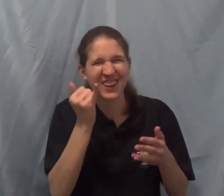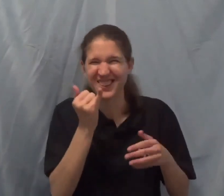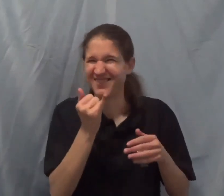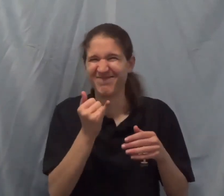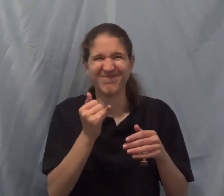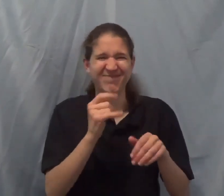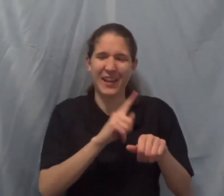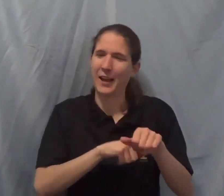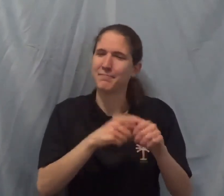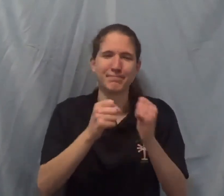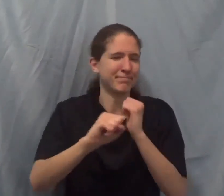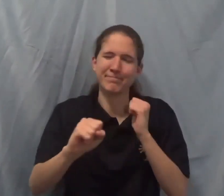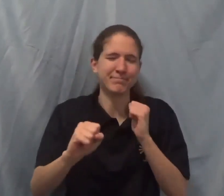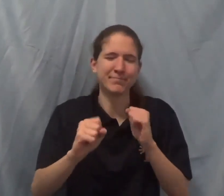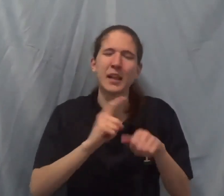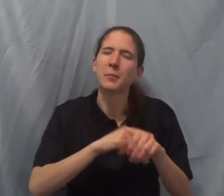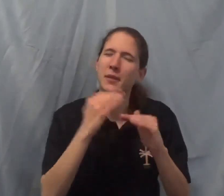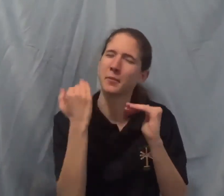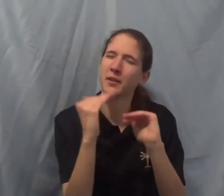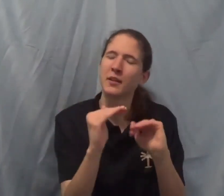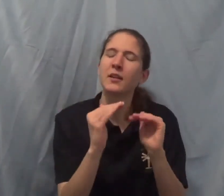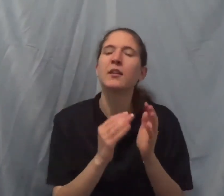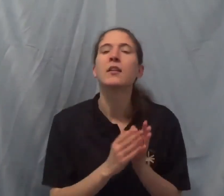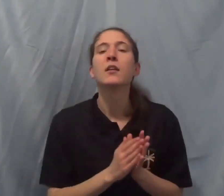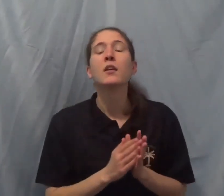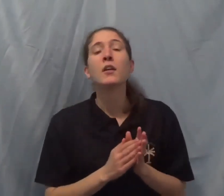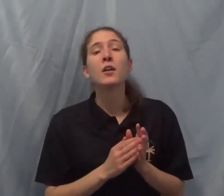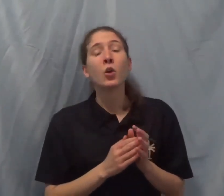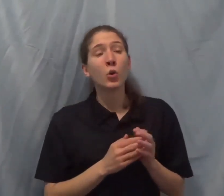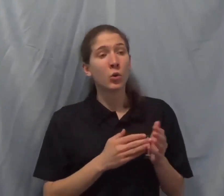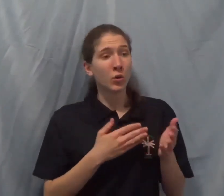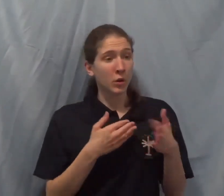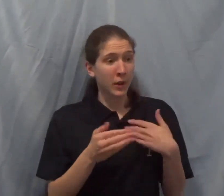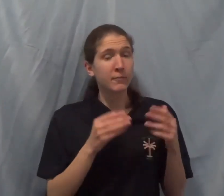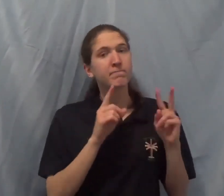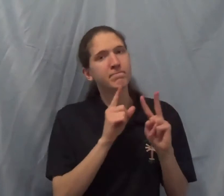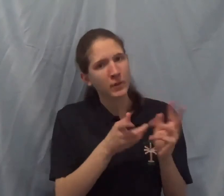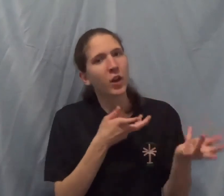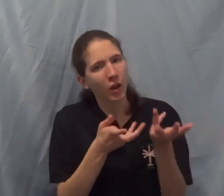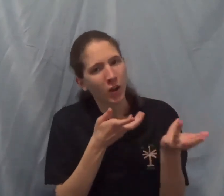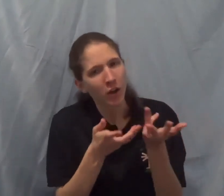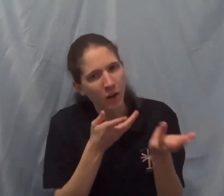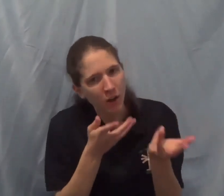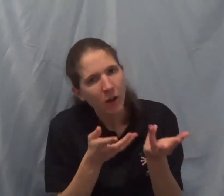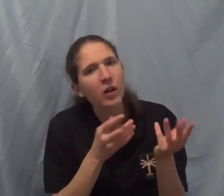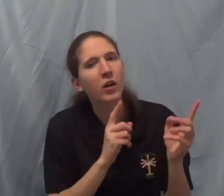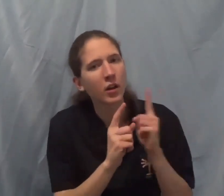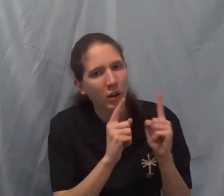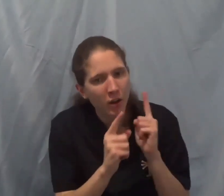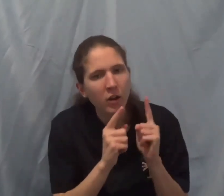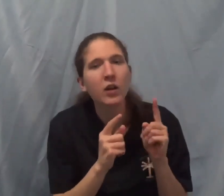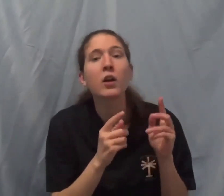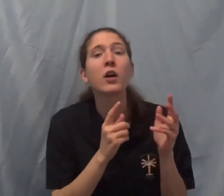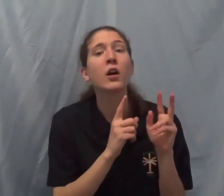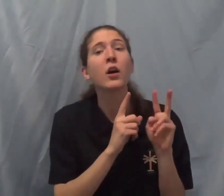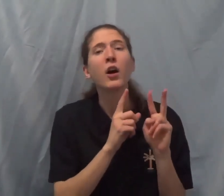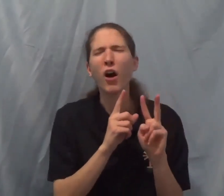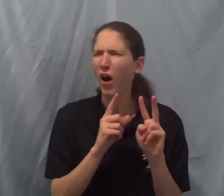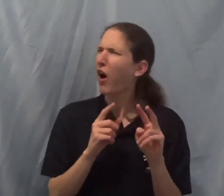up. After this long, drawn-out conversation, they get to like him. Hey, where are you going? Hey, stay here. Remain